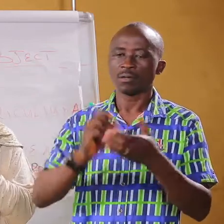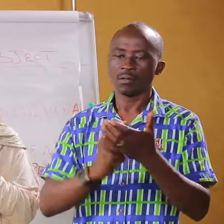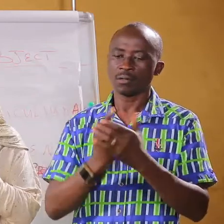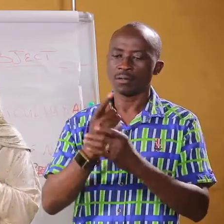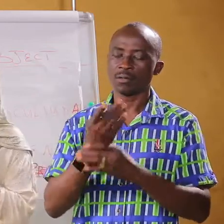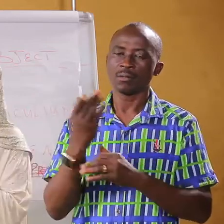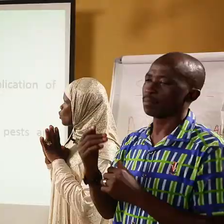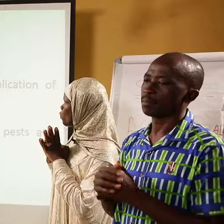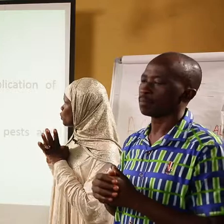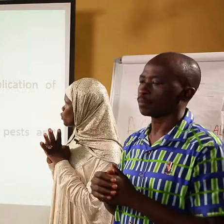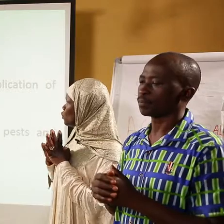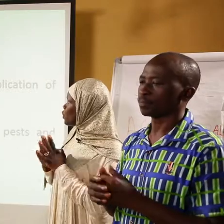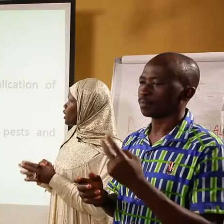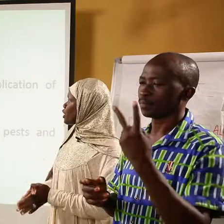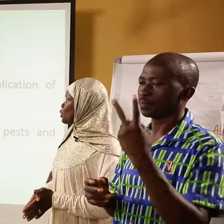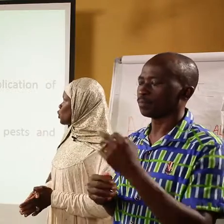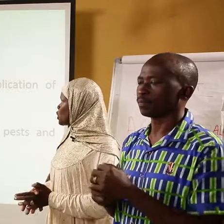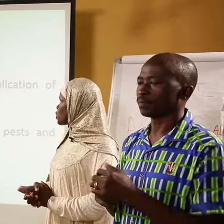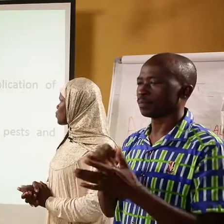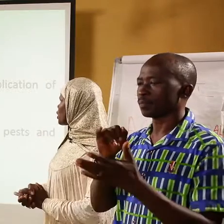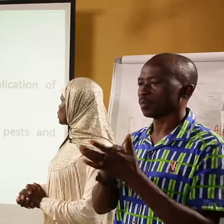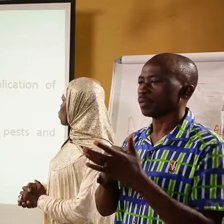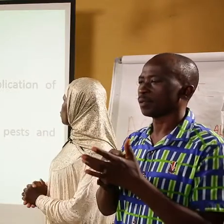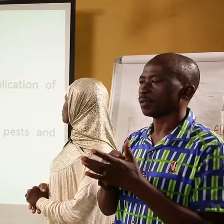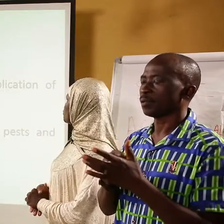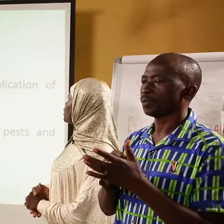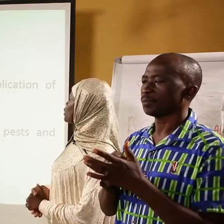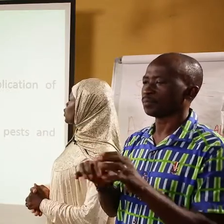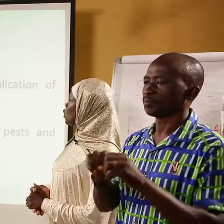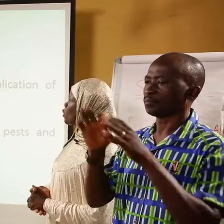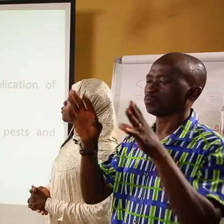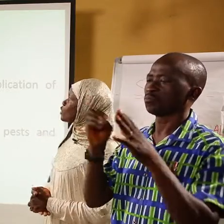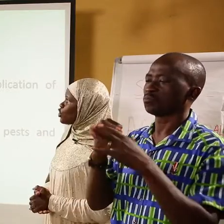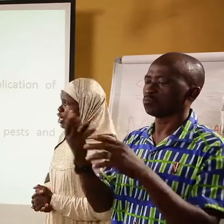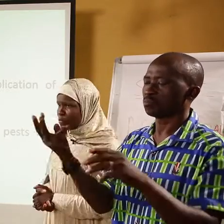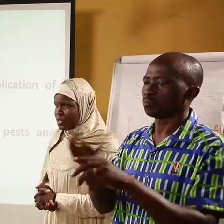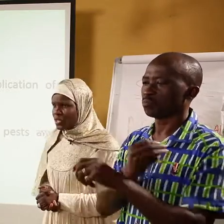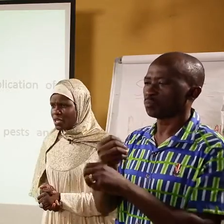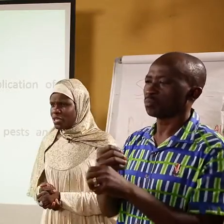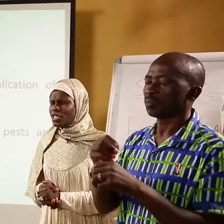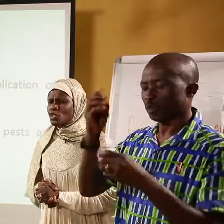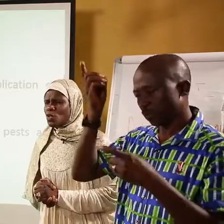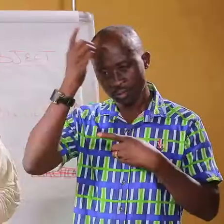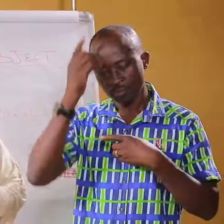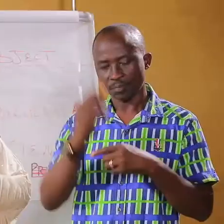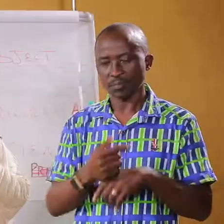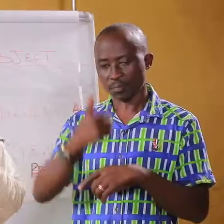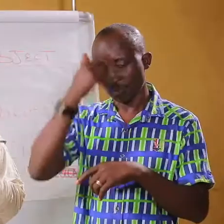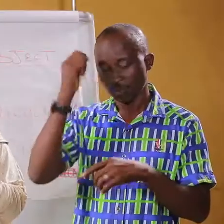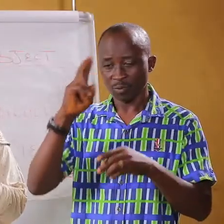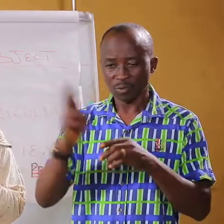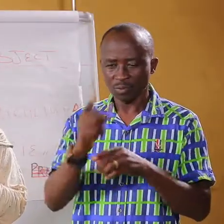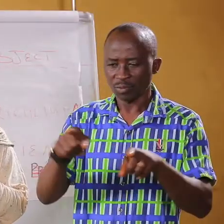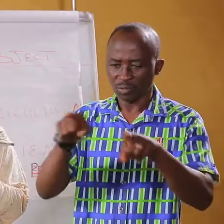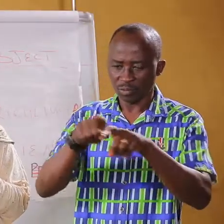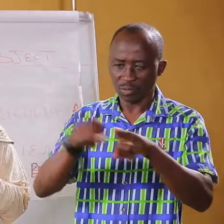the soil. Number 2, it ensures the spread or multiplication of germs. Since you are using the same